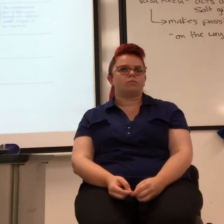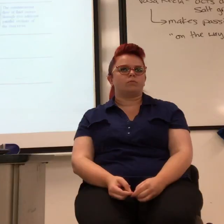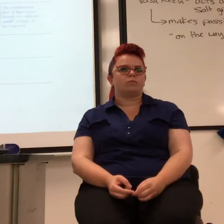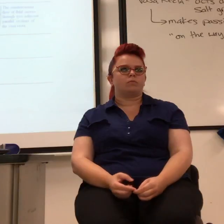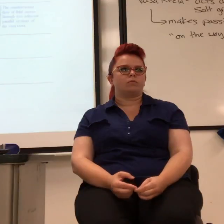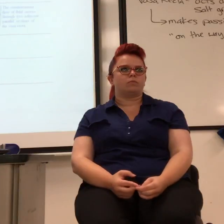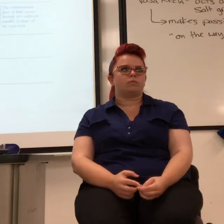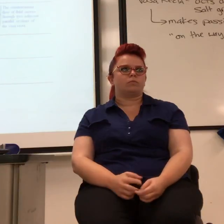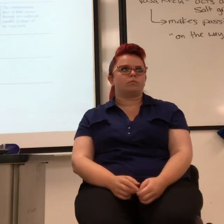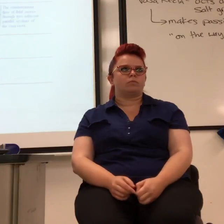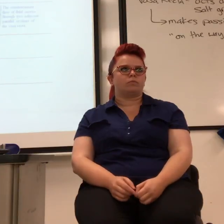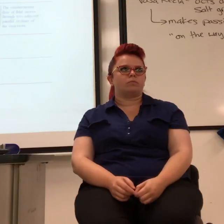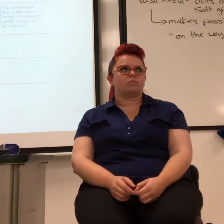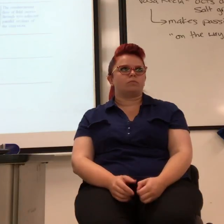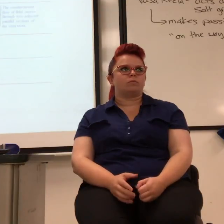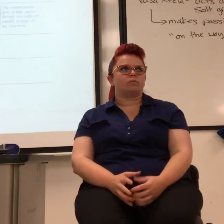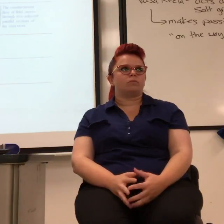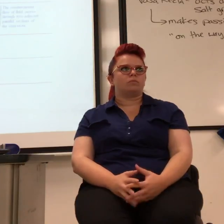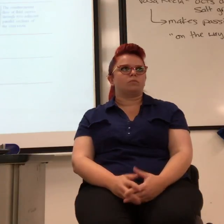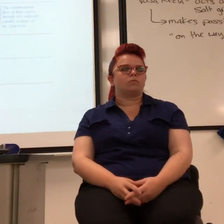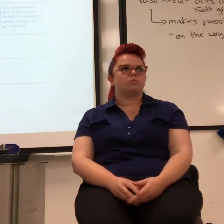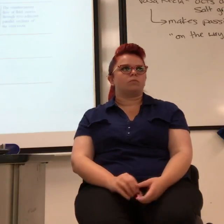salt just,